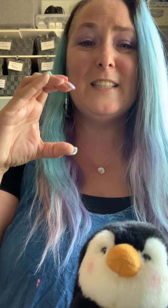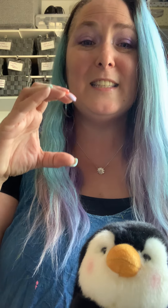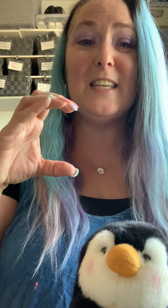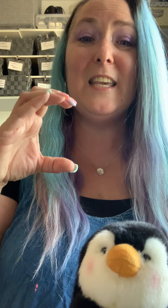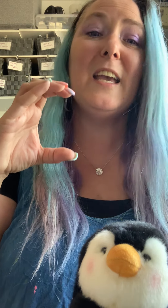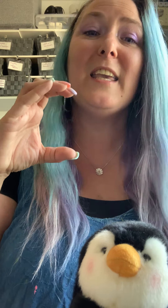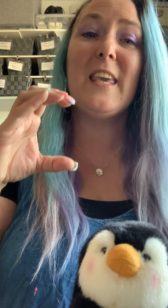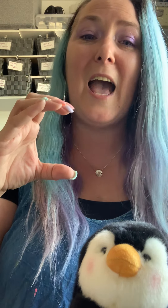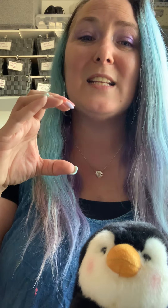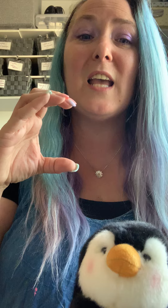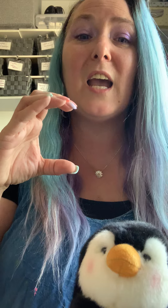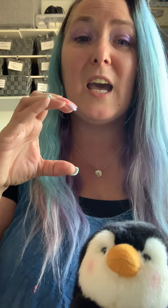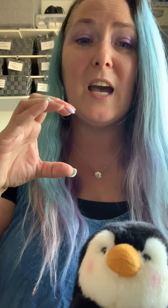C, cat, k.